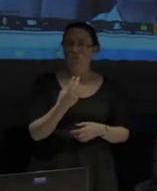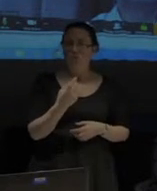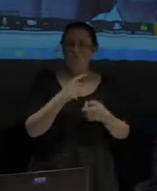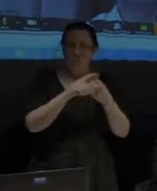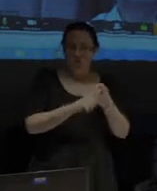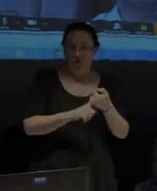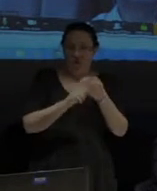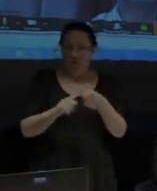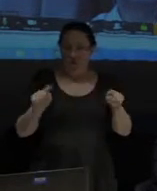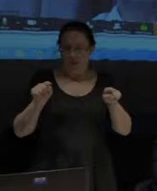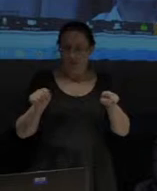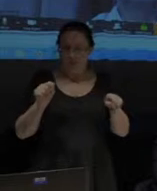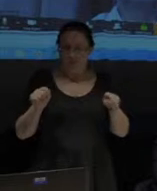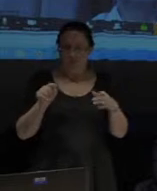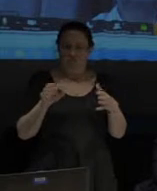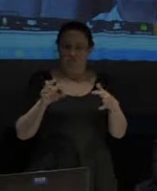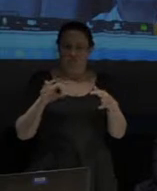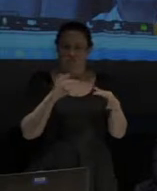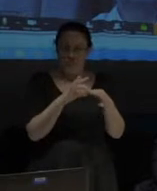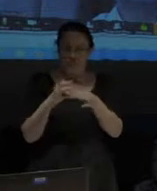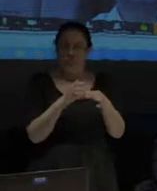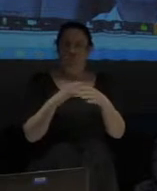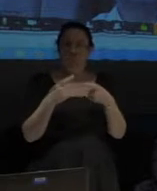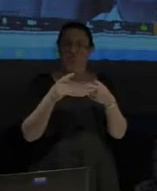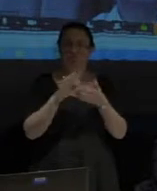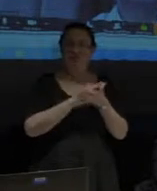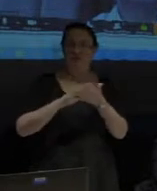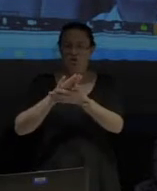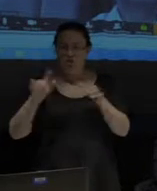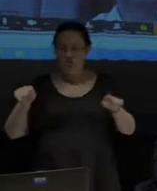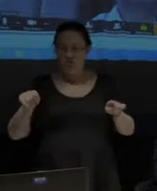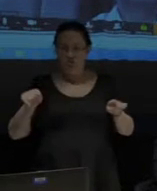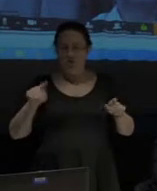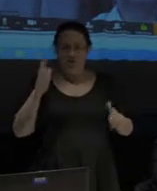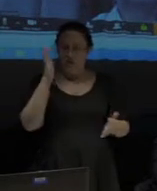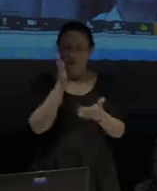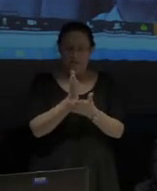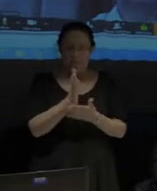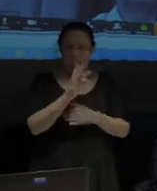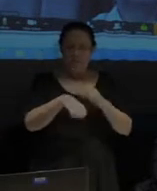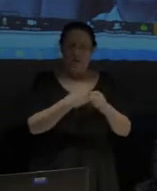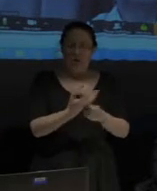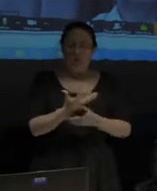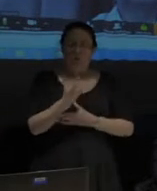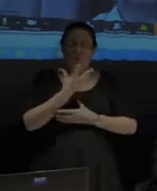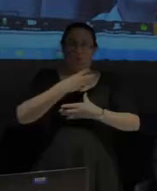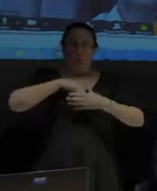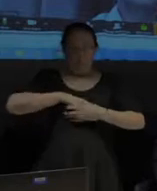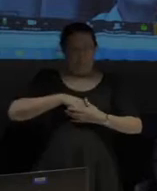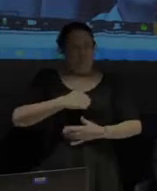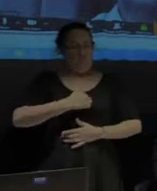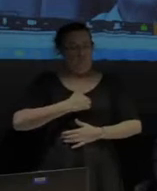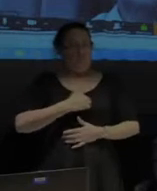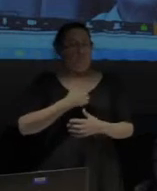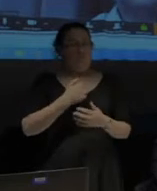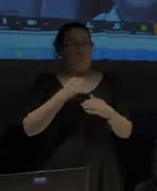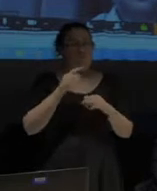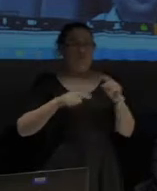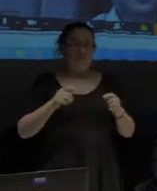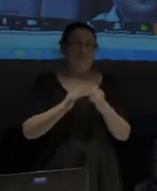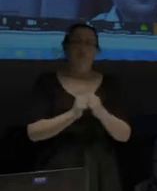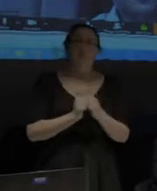becomes about codifying things rather than the hearts and minds piece. So sorry, I'm just throwing that one open to you first.